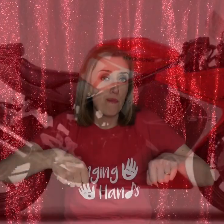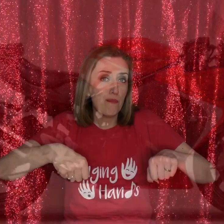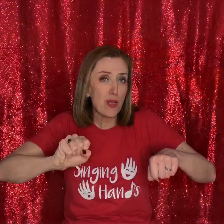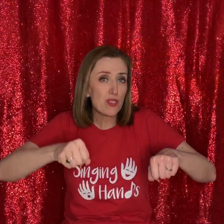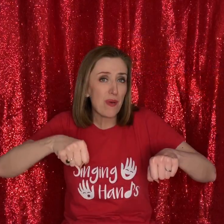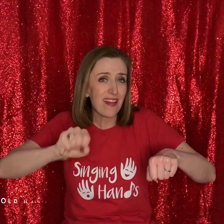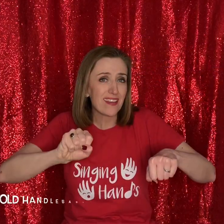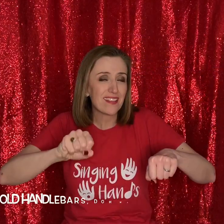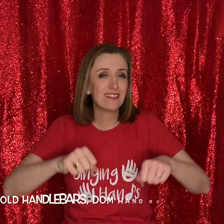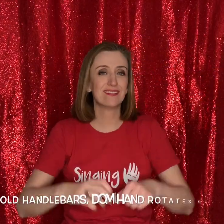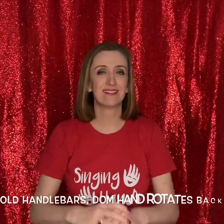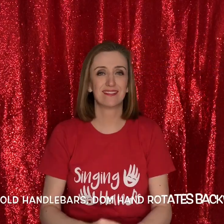Helicopter,